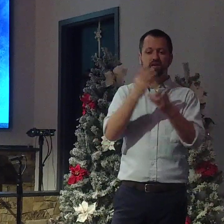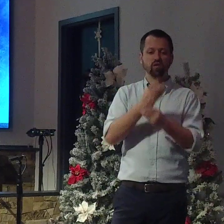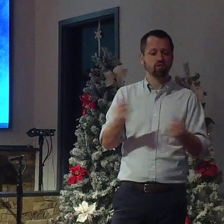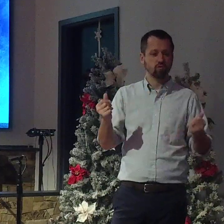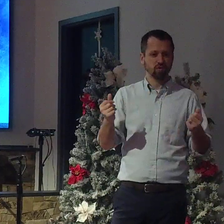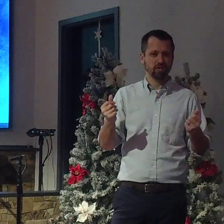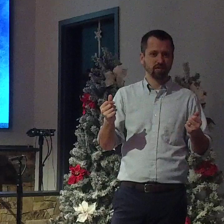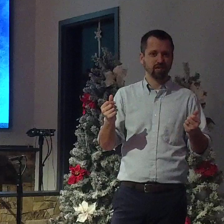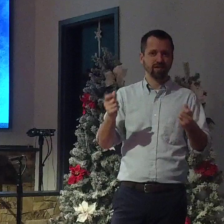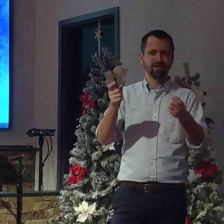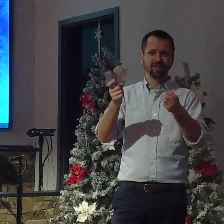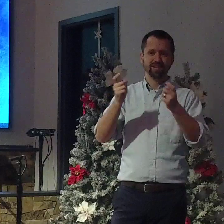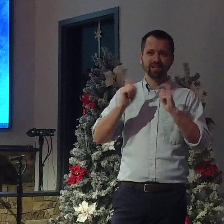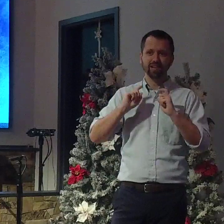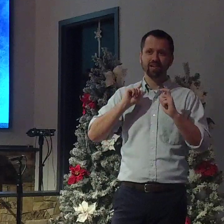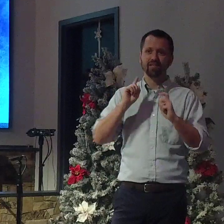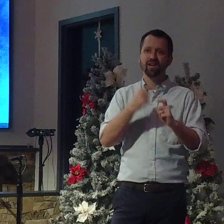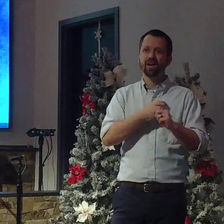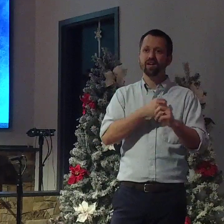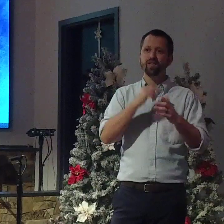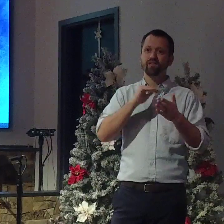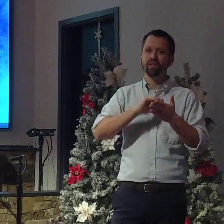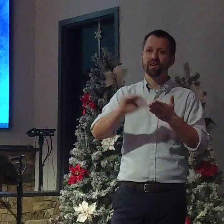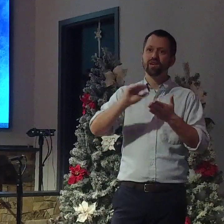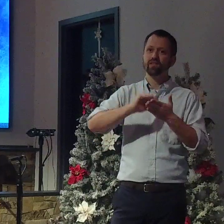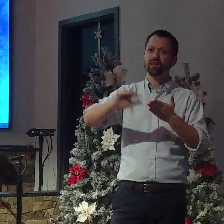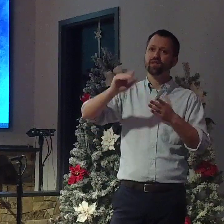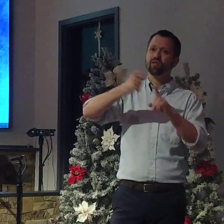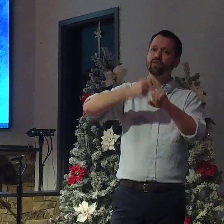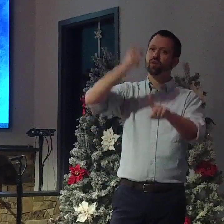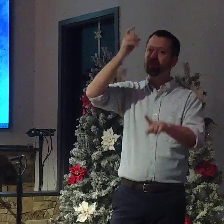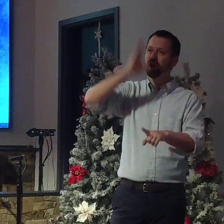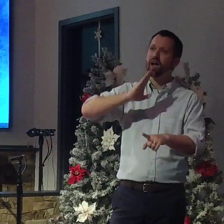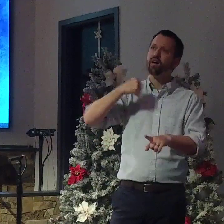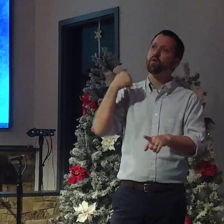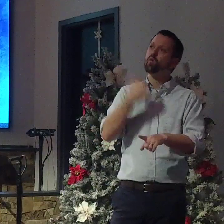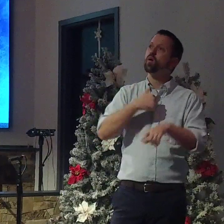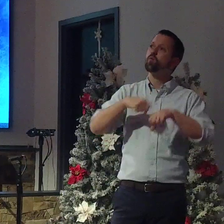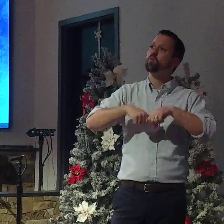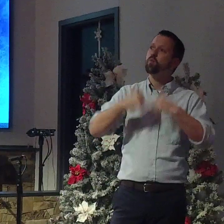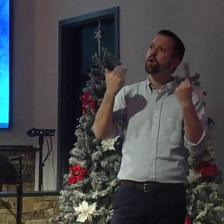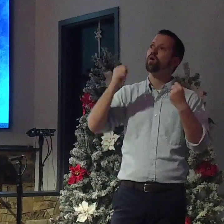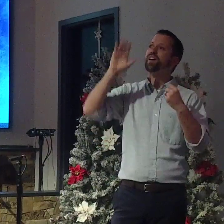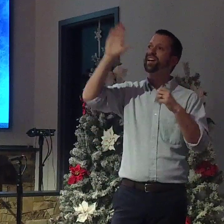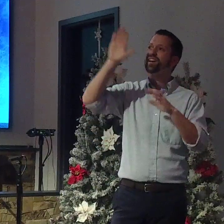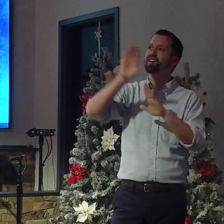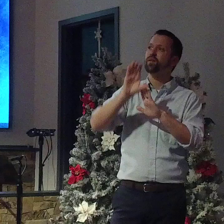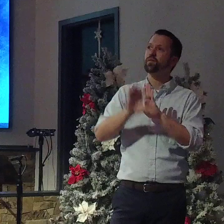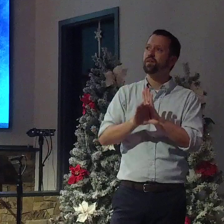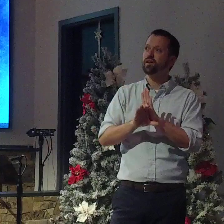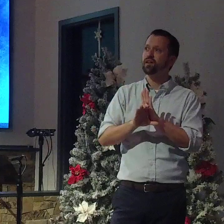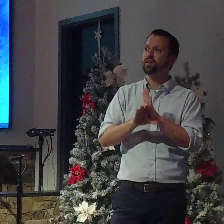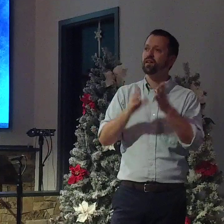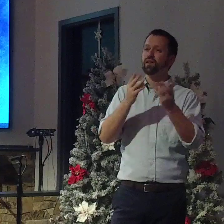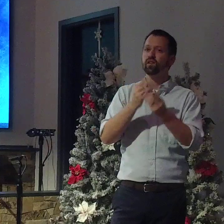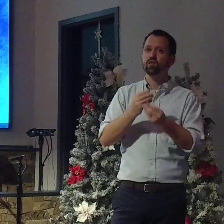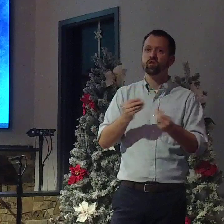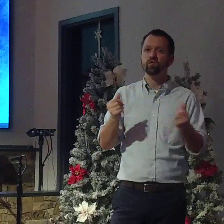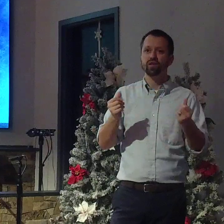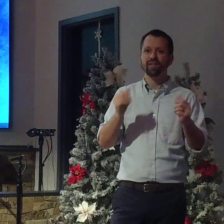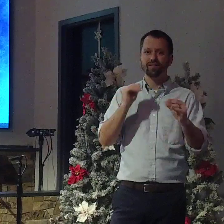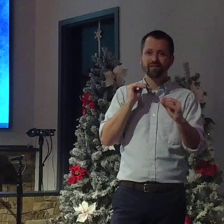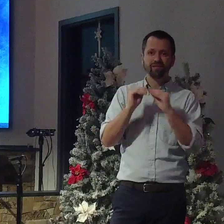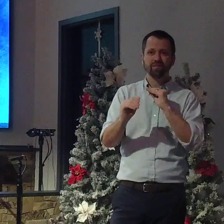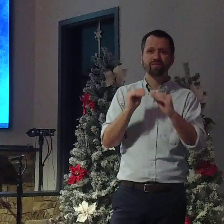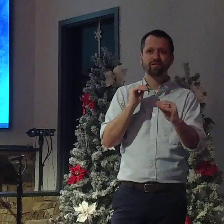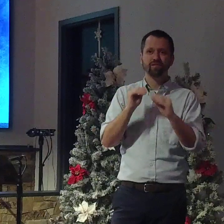"For all have sinned and come short of the glory of God." Romans chapter 3, verse 10 says,